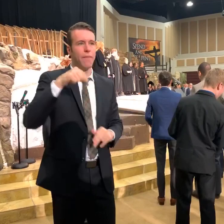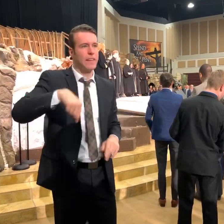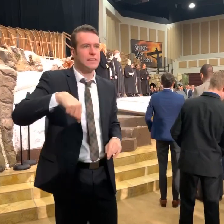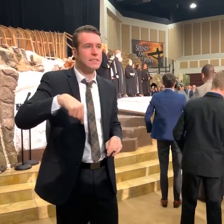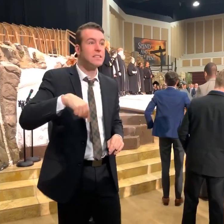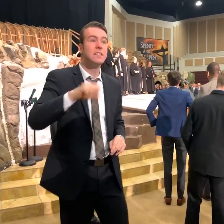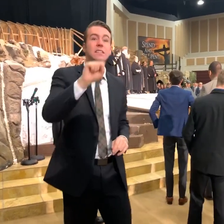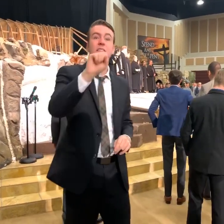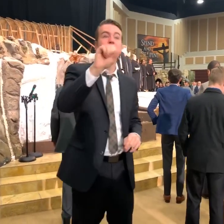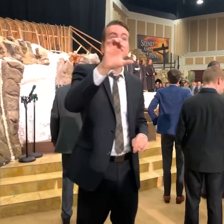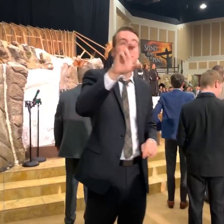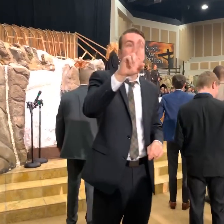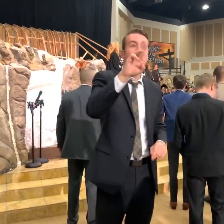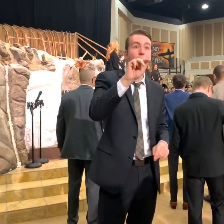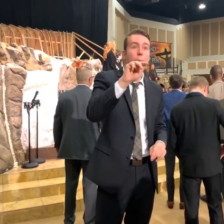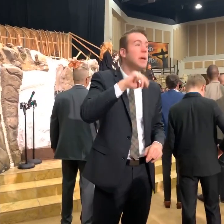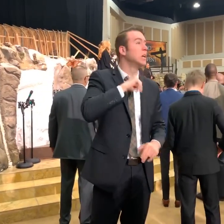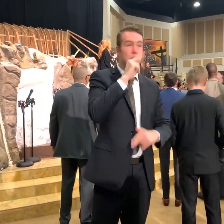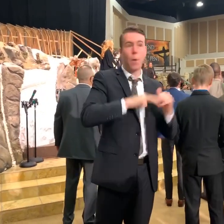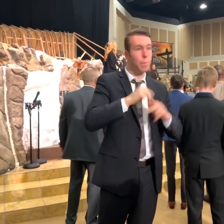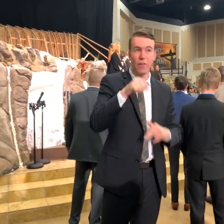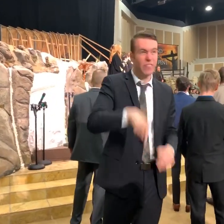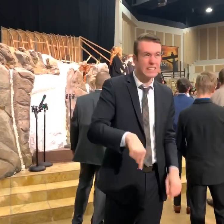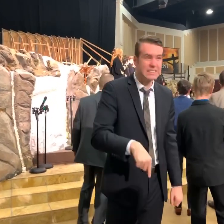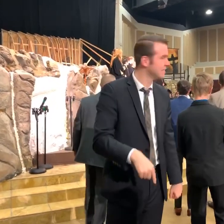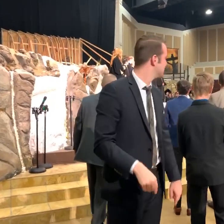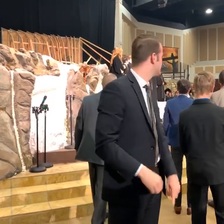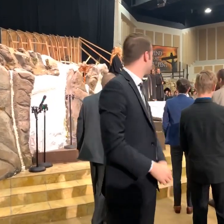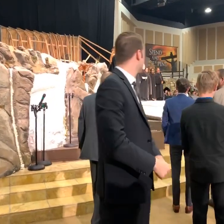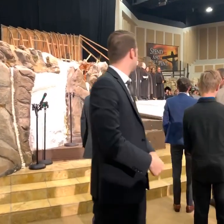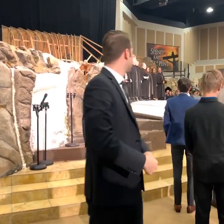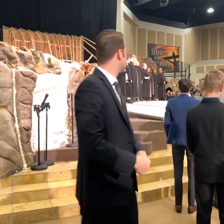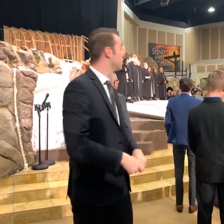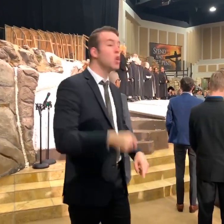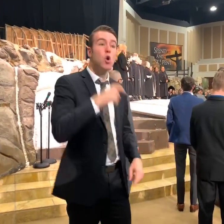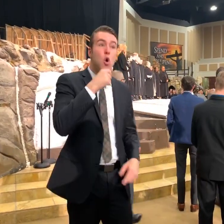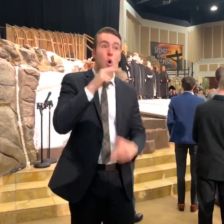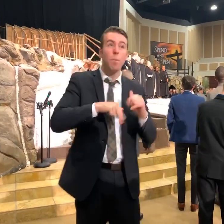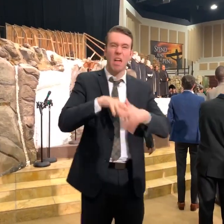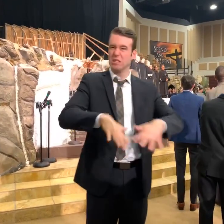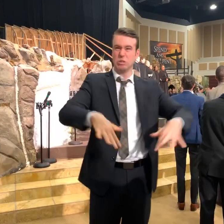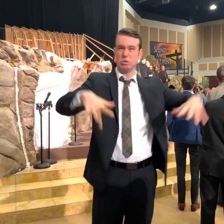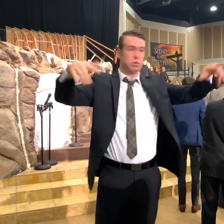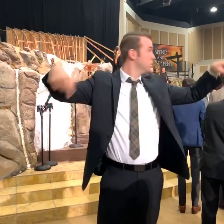Bishop said, scum, don't build this. You know who builds this?